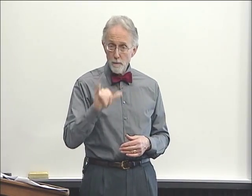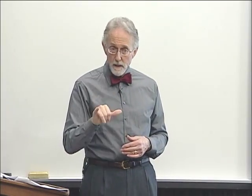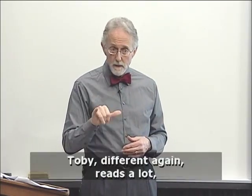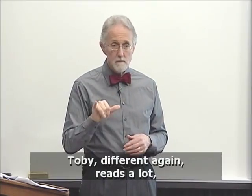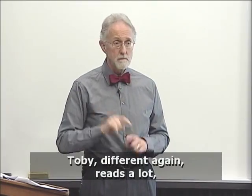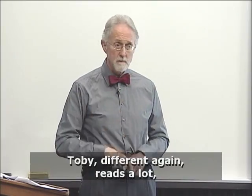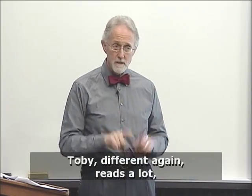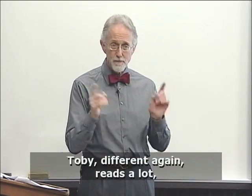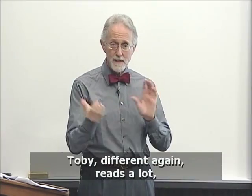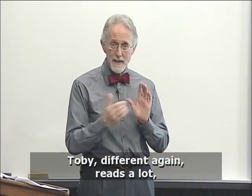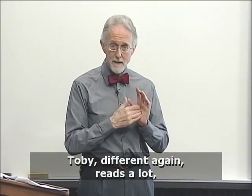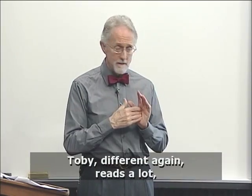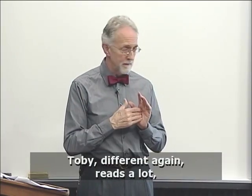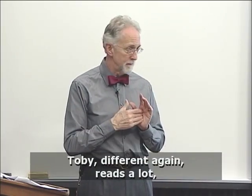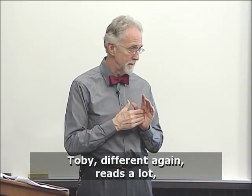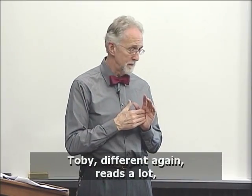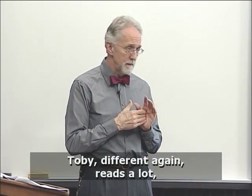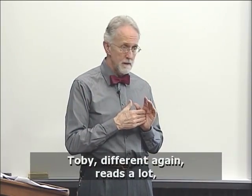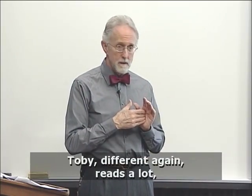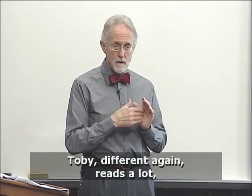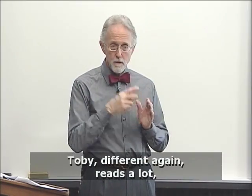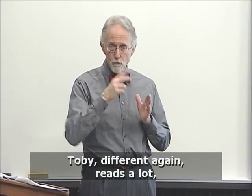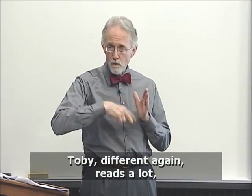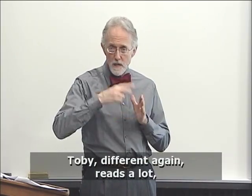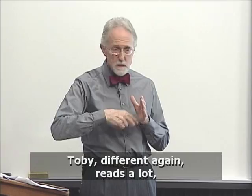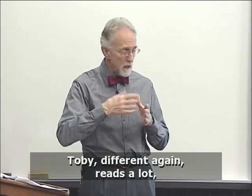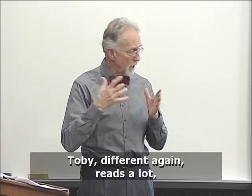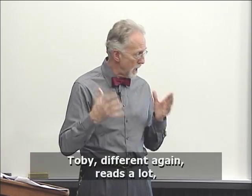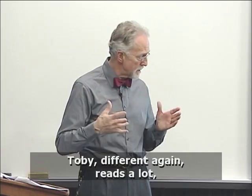Toby, different again, reads a lot,